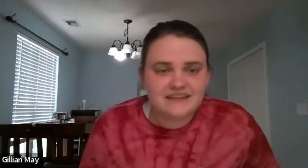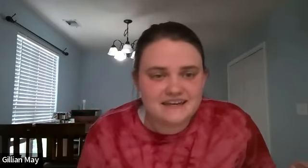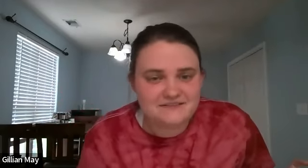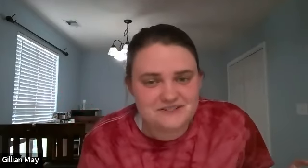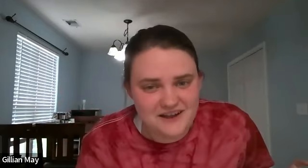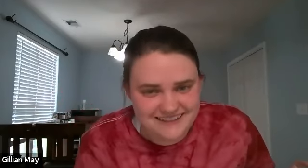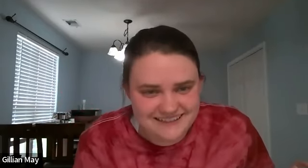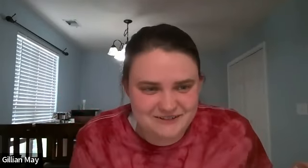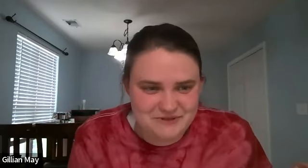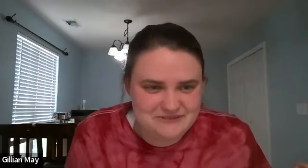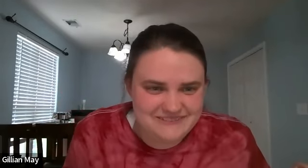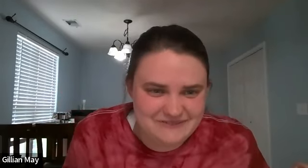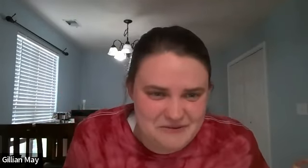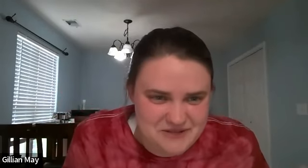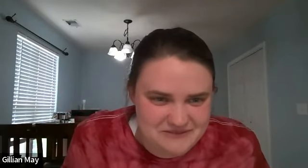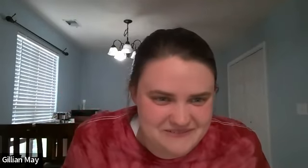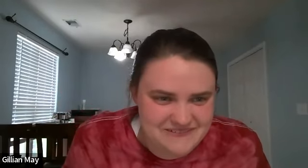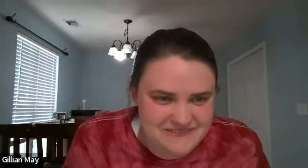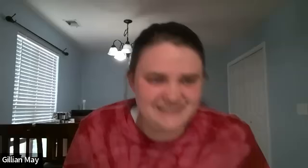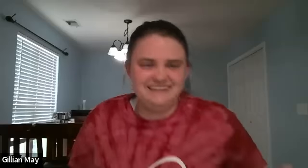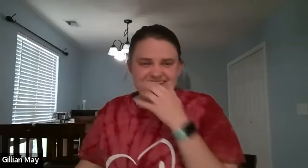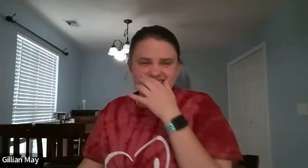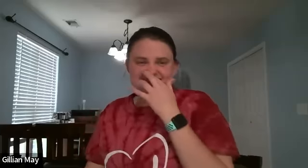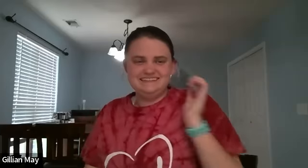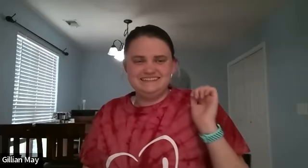Katie, if you're talking, you're on mute.